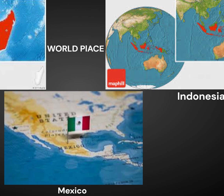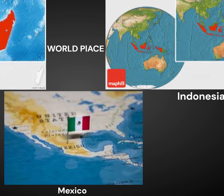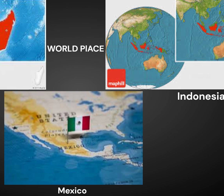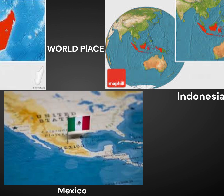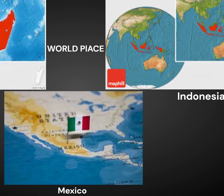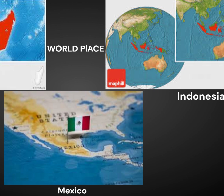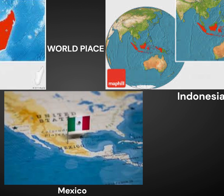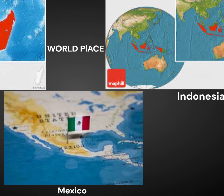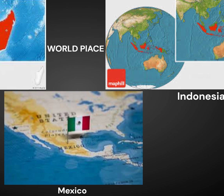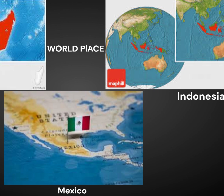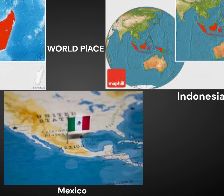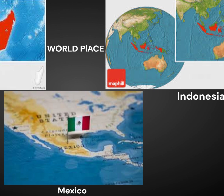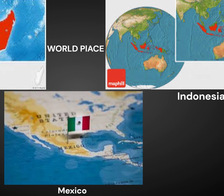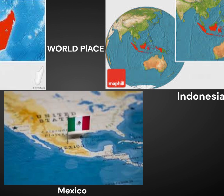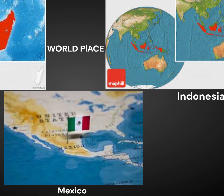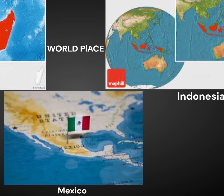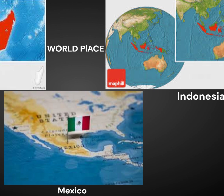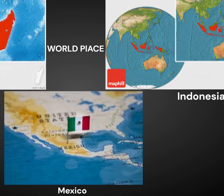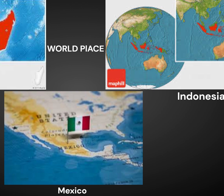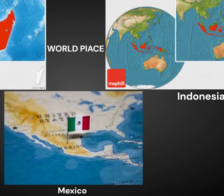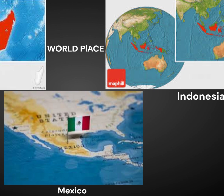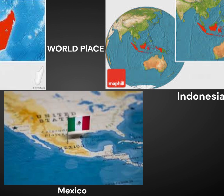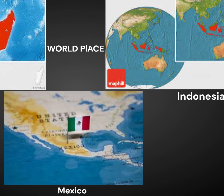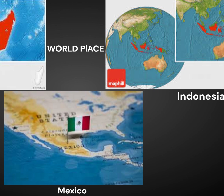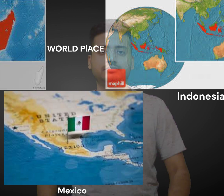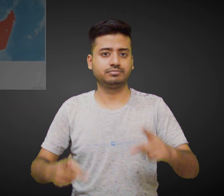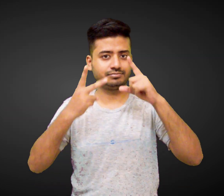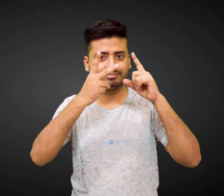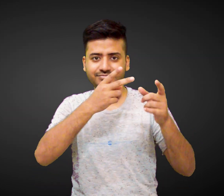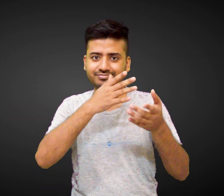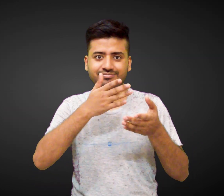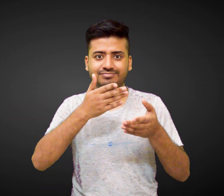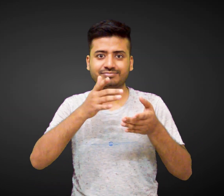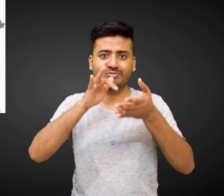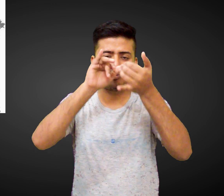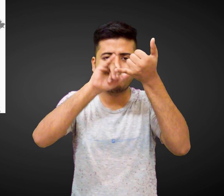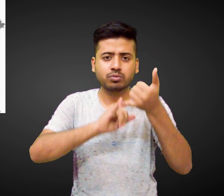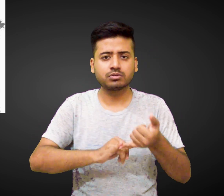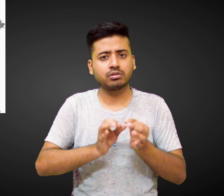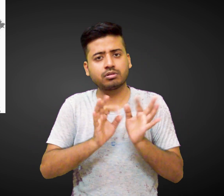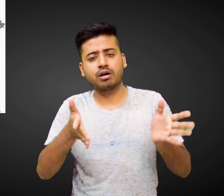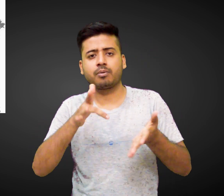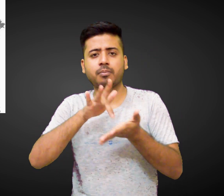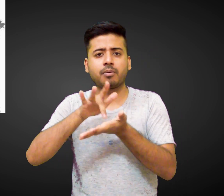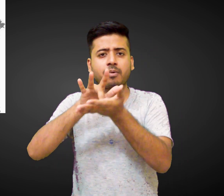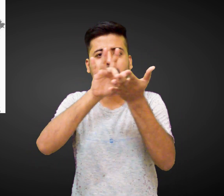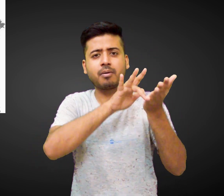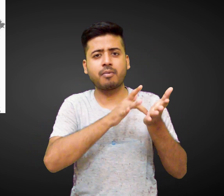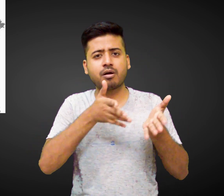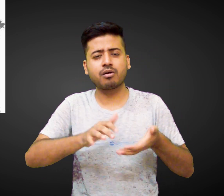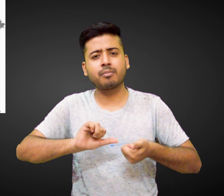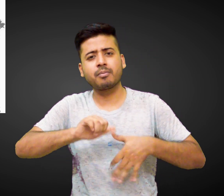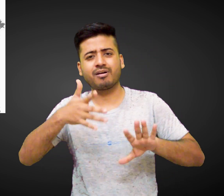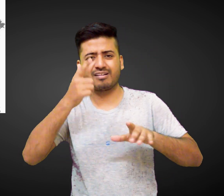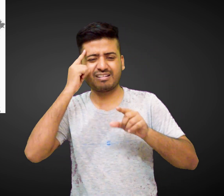The majority of the world's vanilla comes from Madagascar and Indonesia. Key areas where vanilla beans are grown.